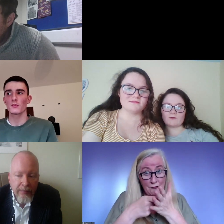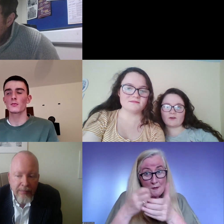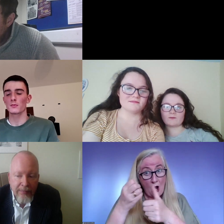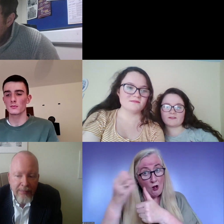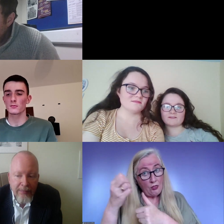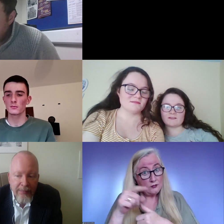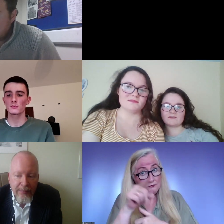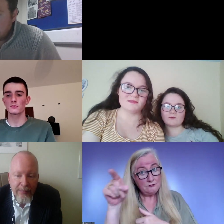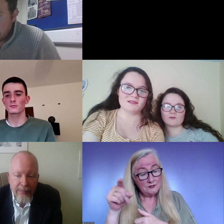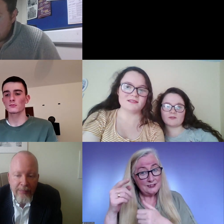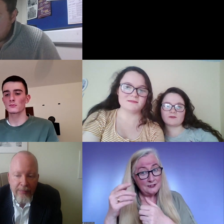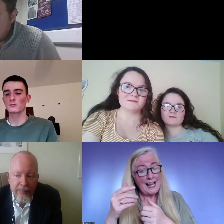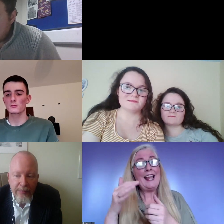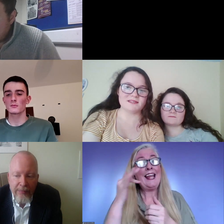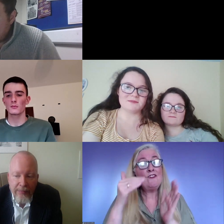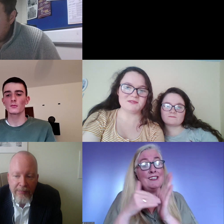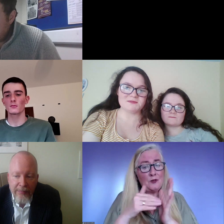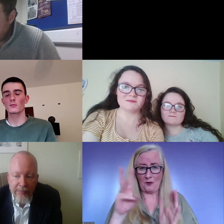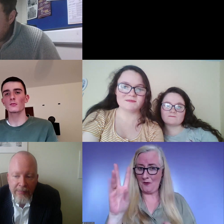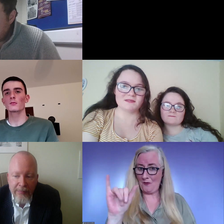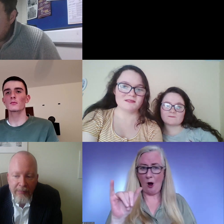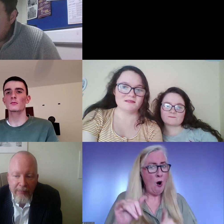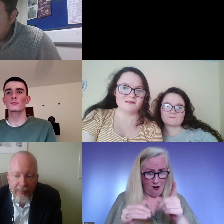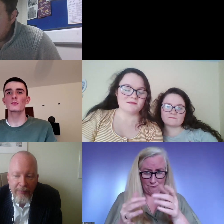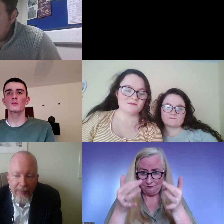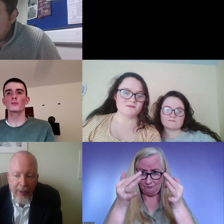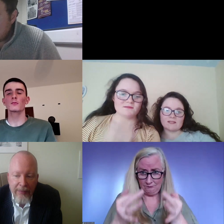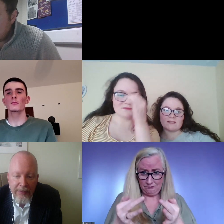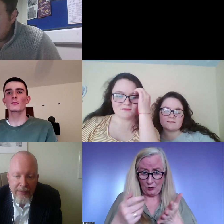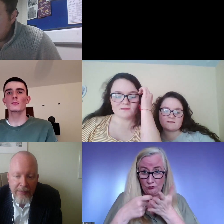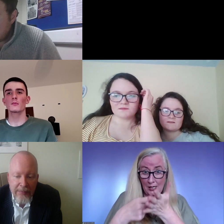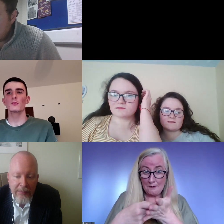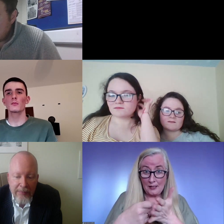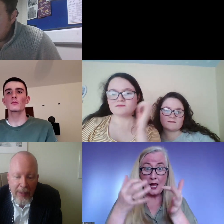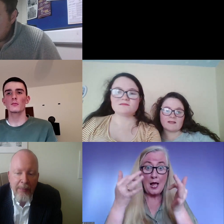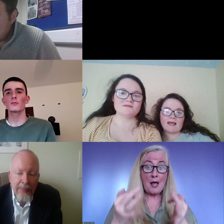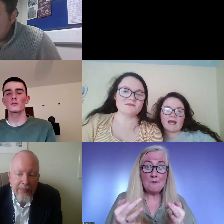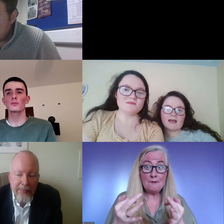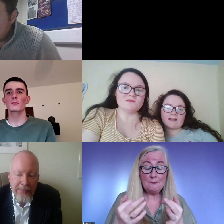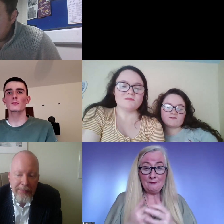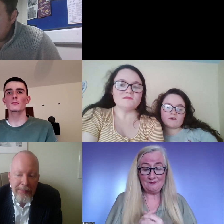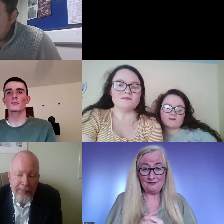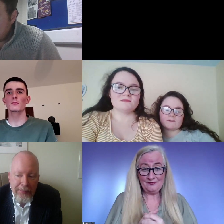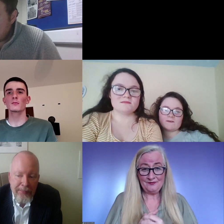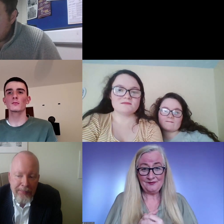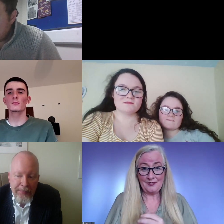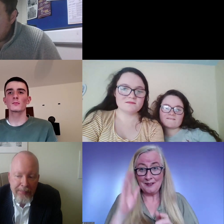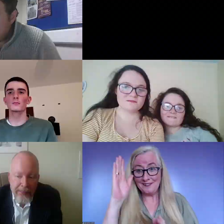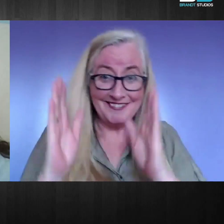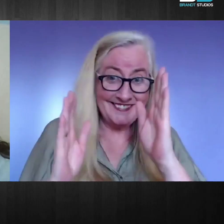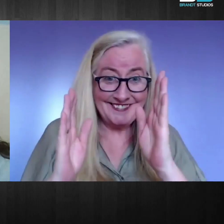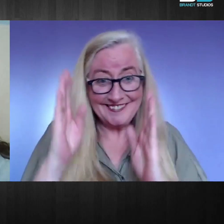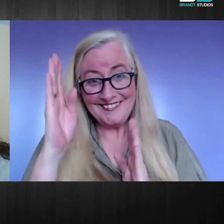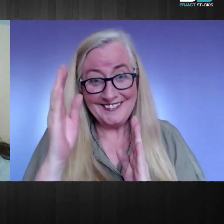Yeah, I would recommend it to other people. Yeah, me too. Yeah. How come? It's